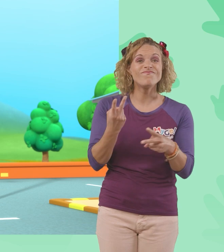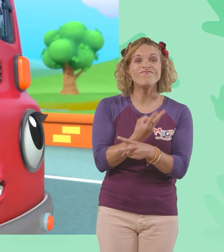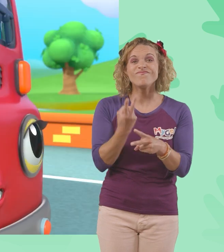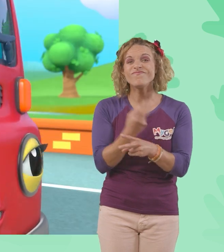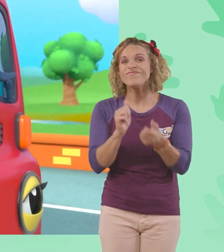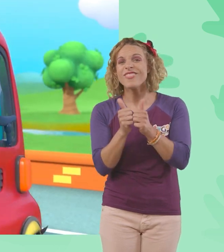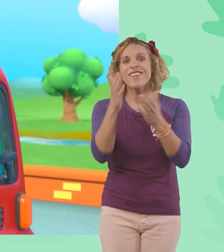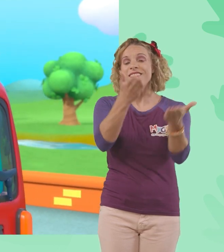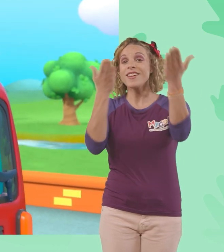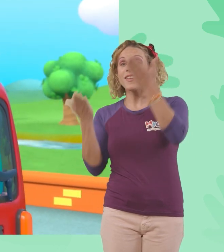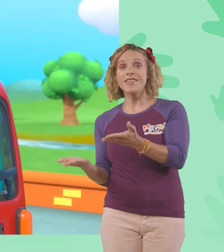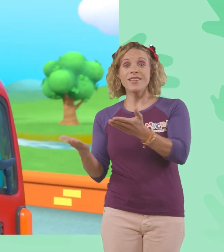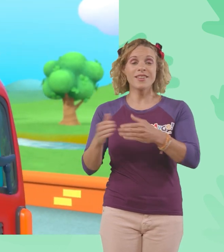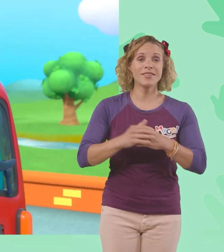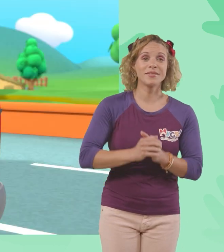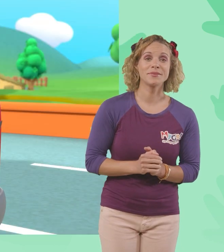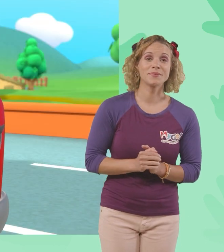somehow.